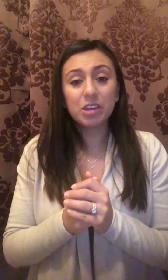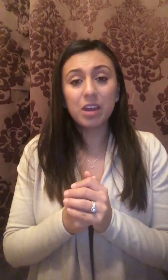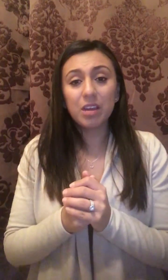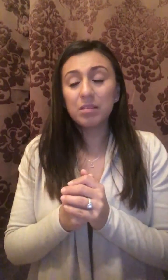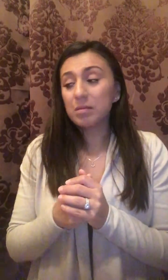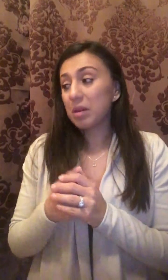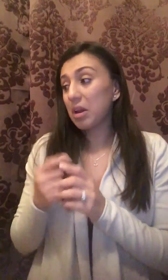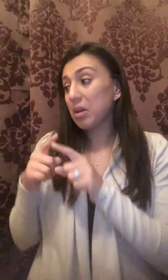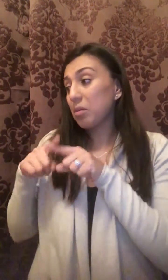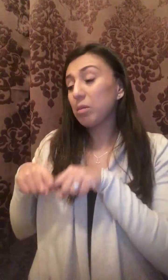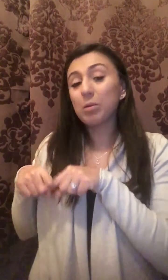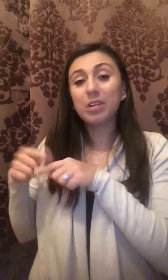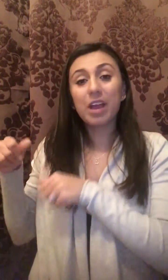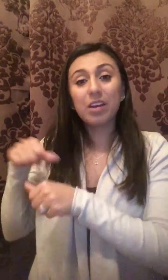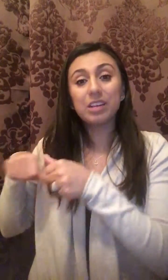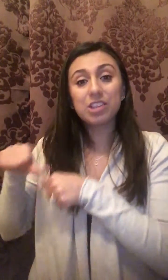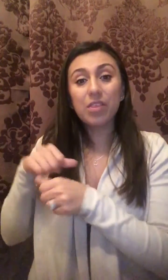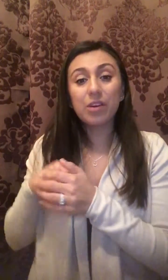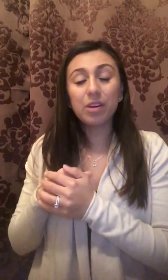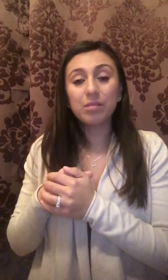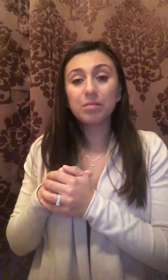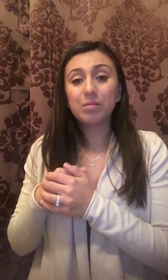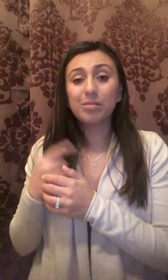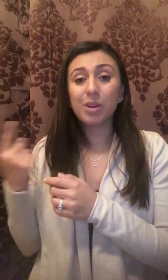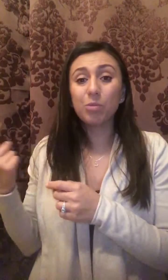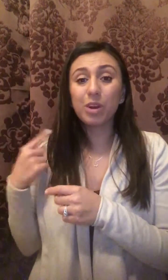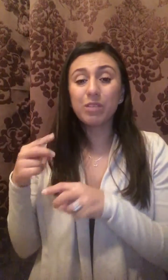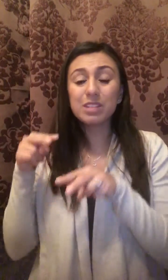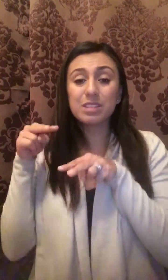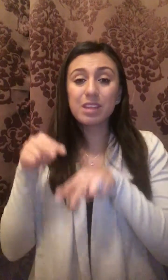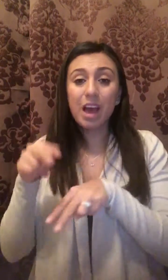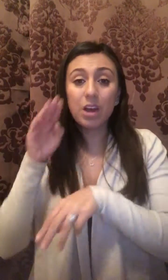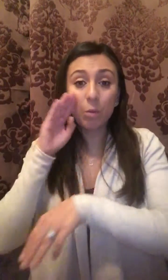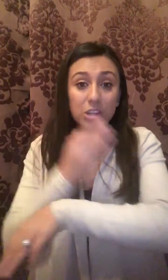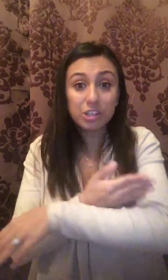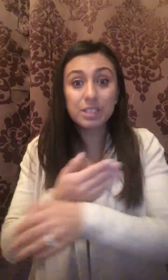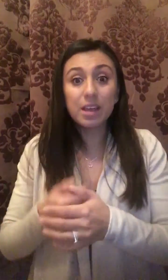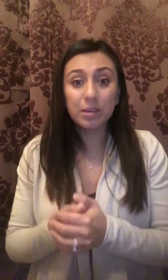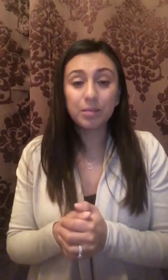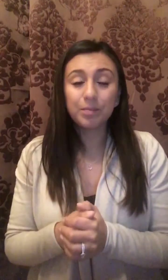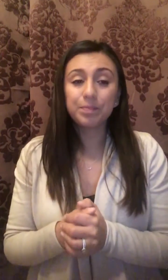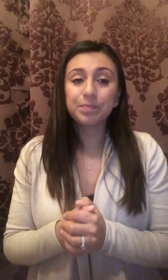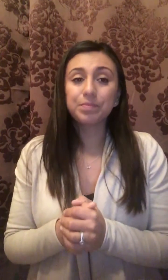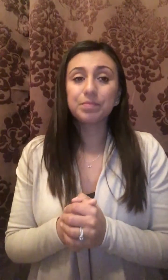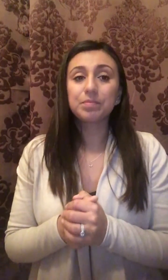Virginia, we rely on each other, and one of us had to watch our son.